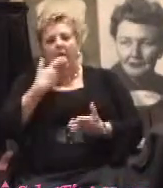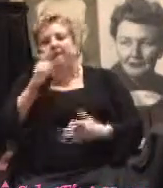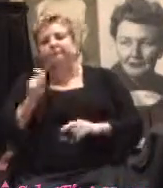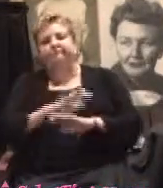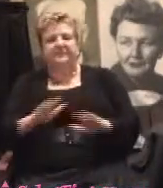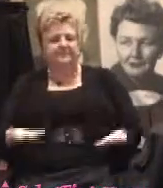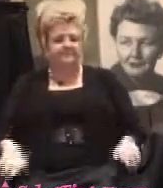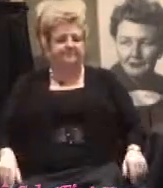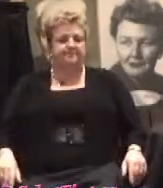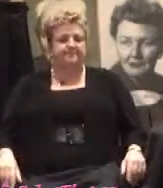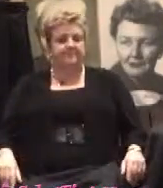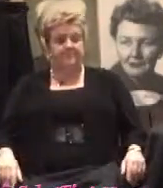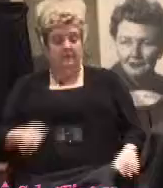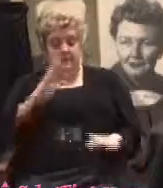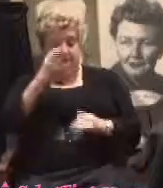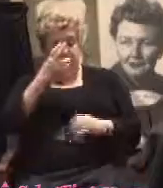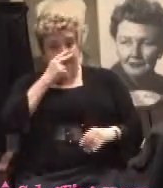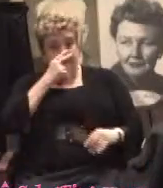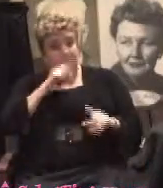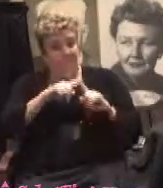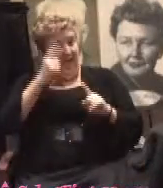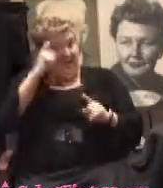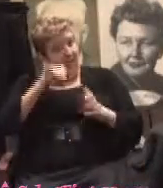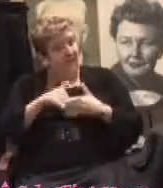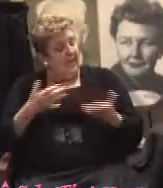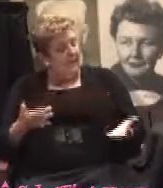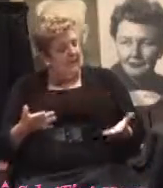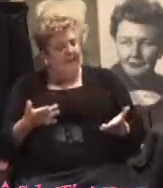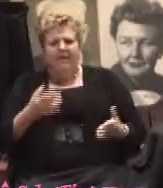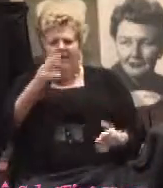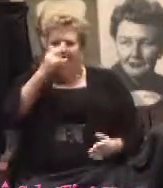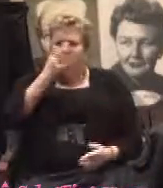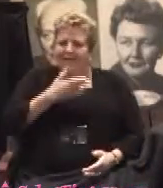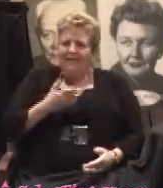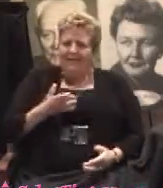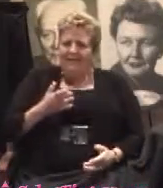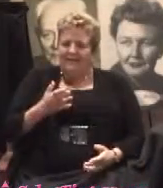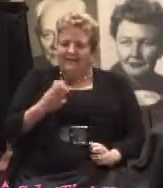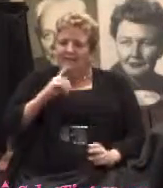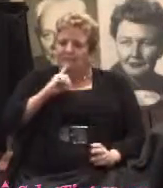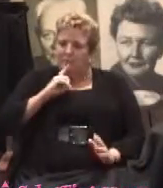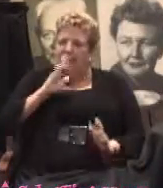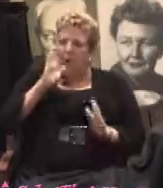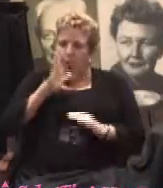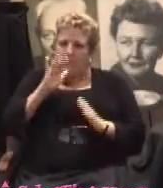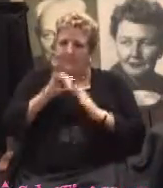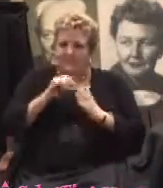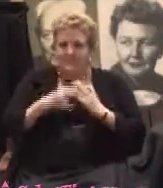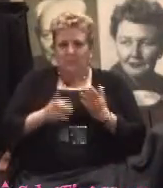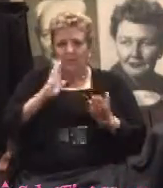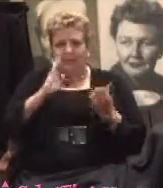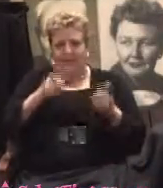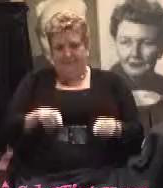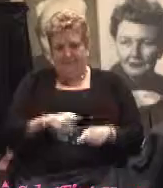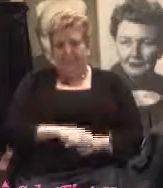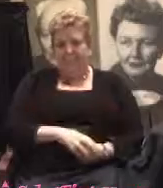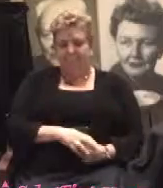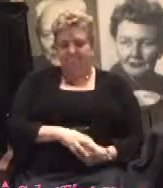I know it seems funny, but I really thought that. And the funnier thing is, I kind of hope that's what he was going to do. Because as bad as it was